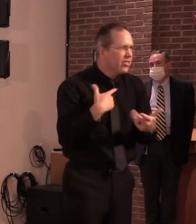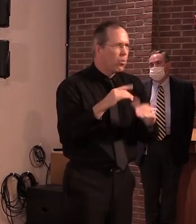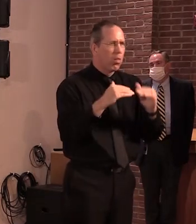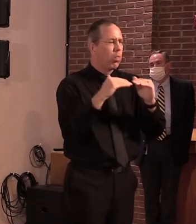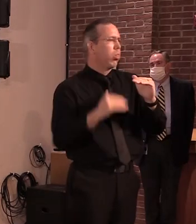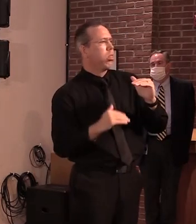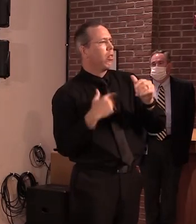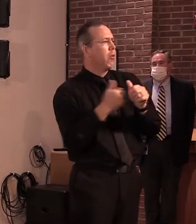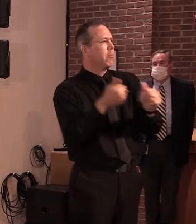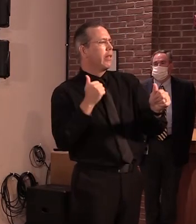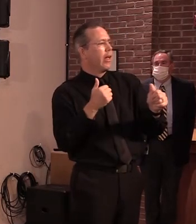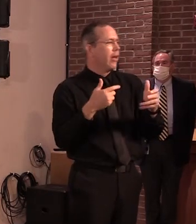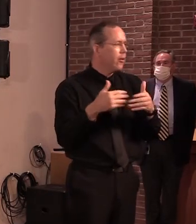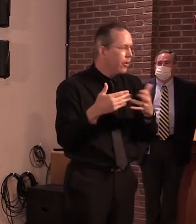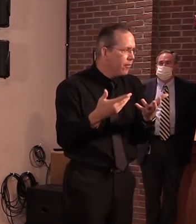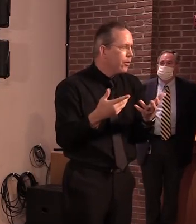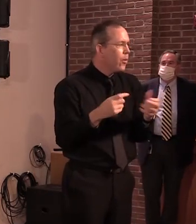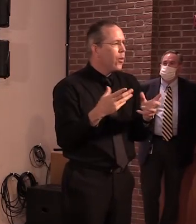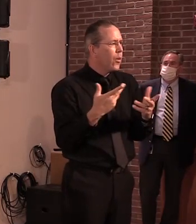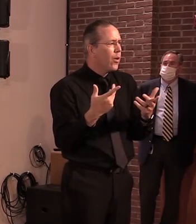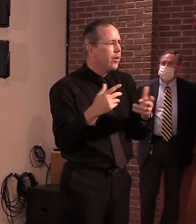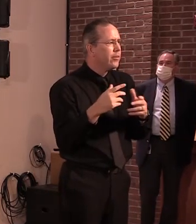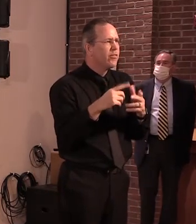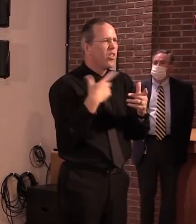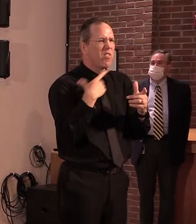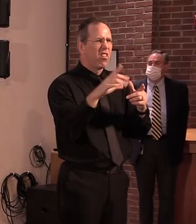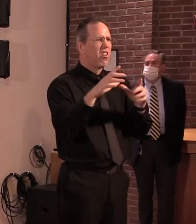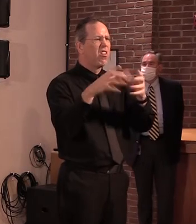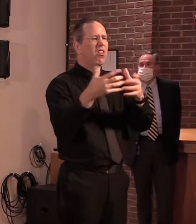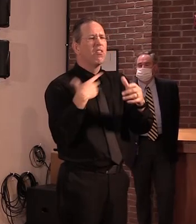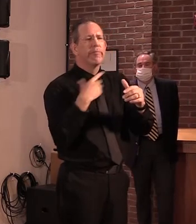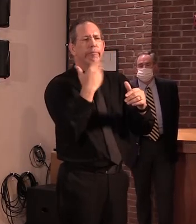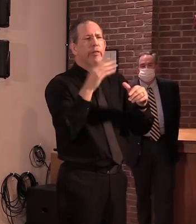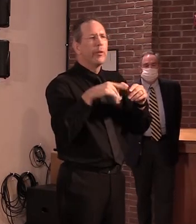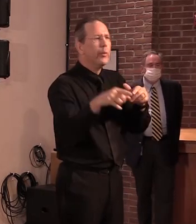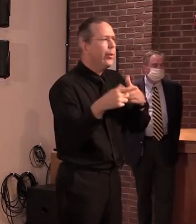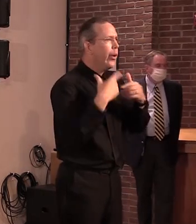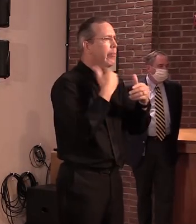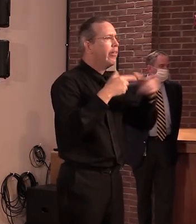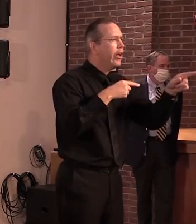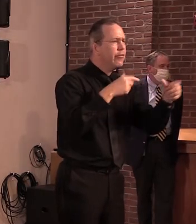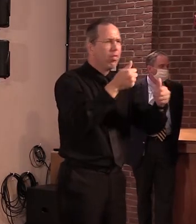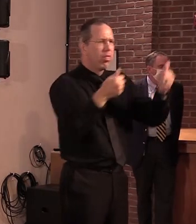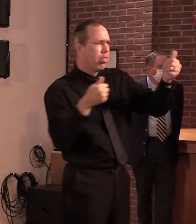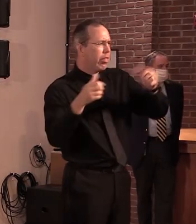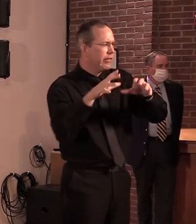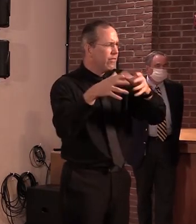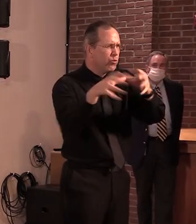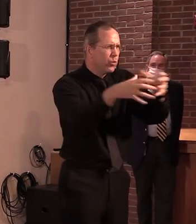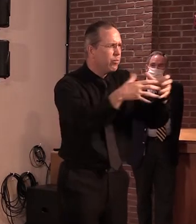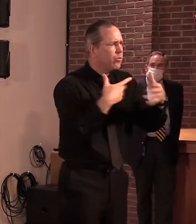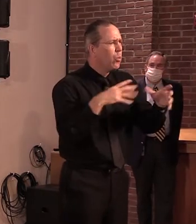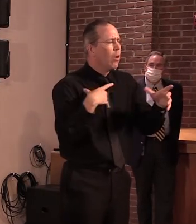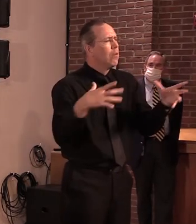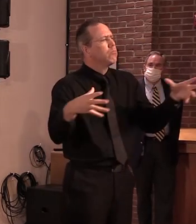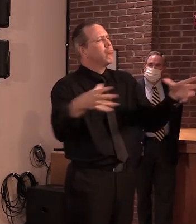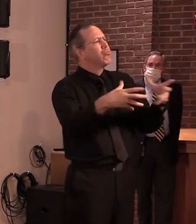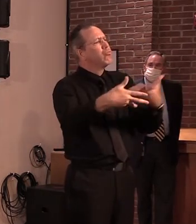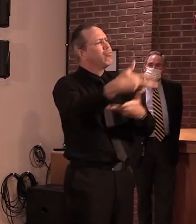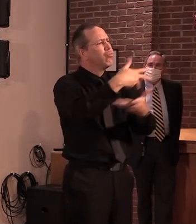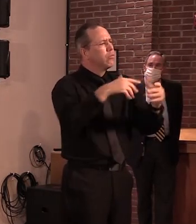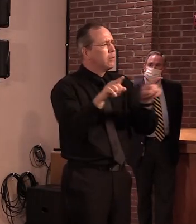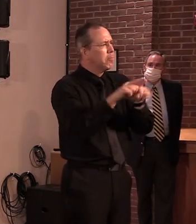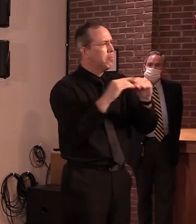low rates of community transmission is exactly why we are talking about in-person learning. So that means keeping